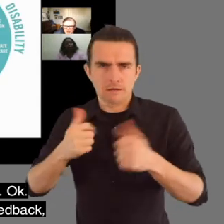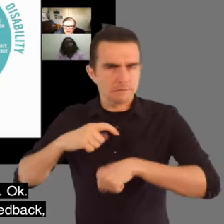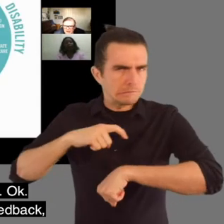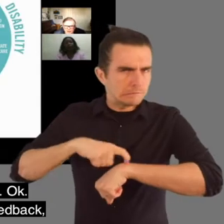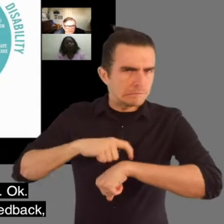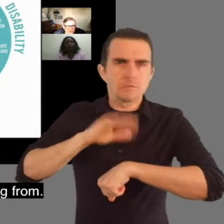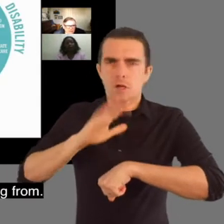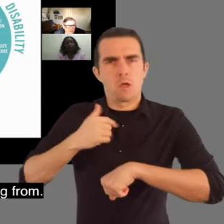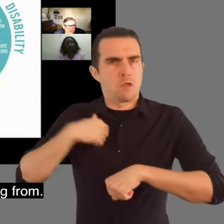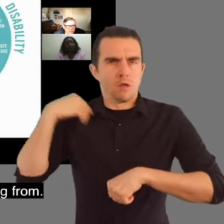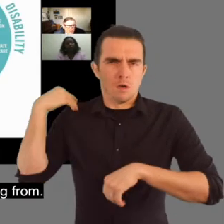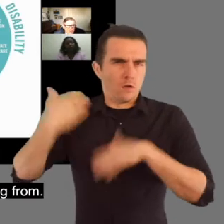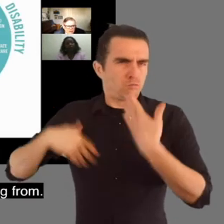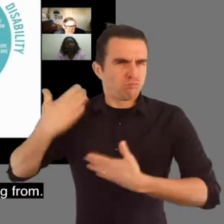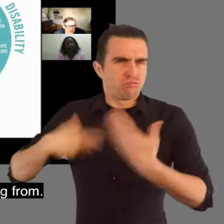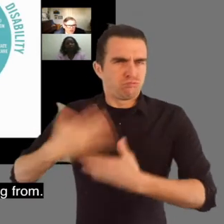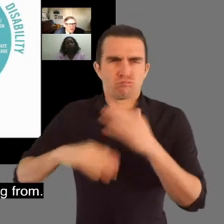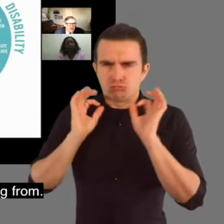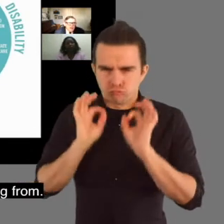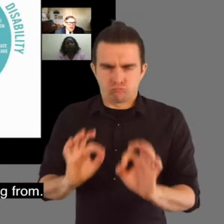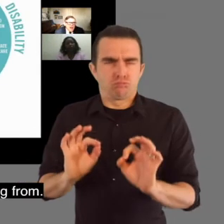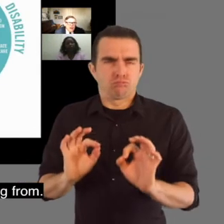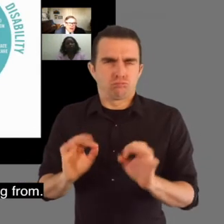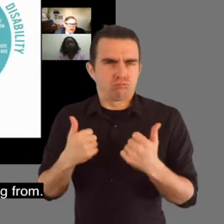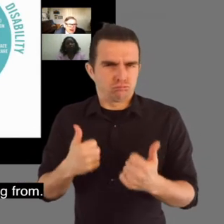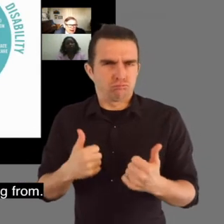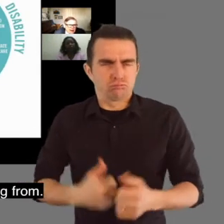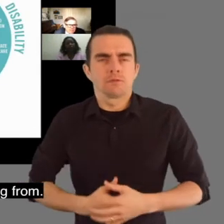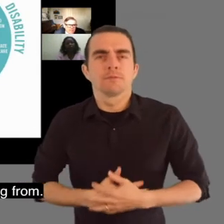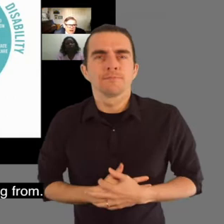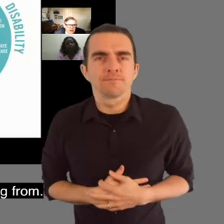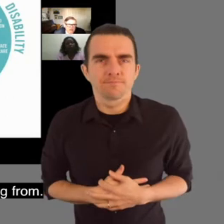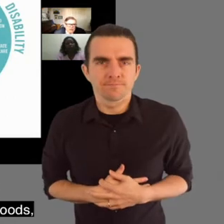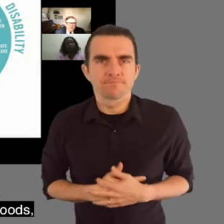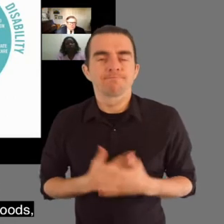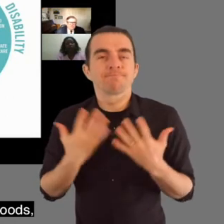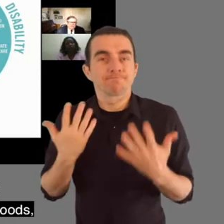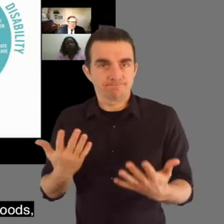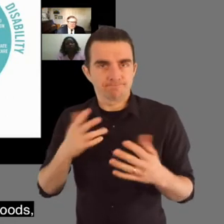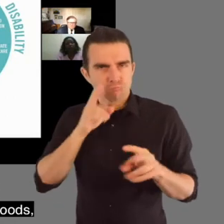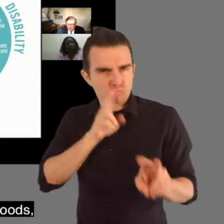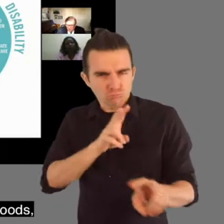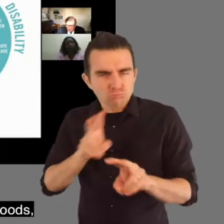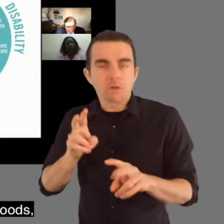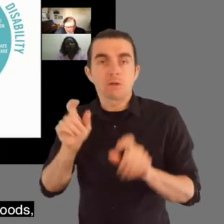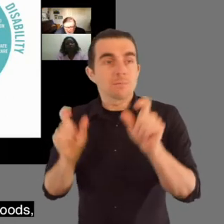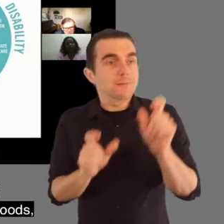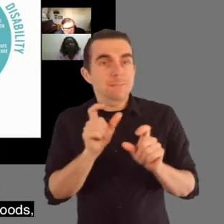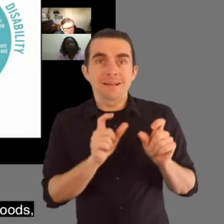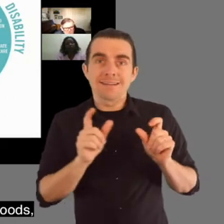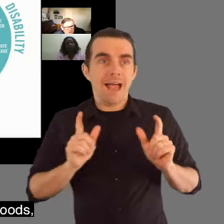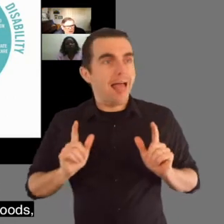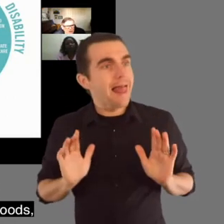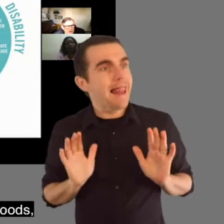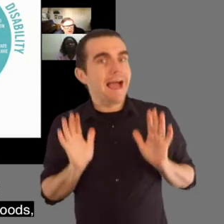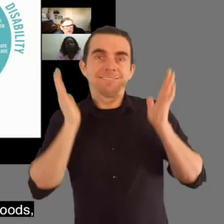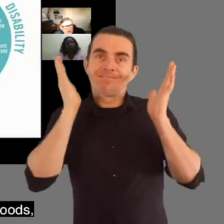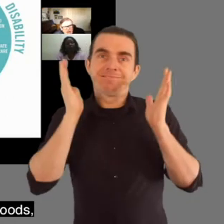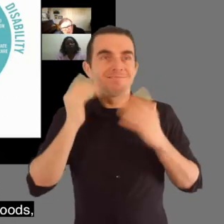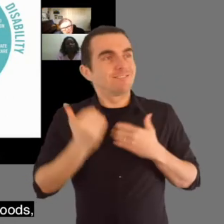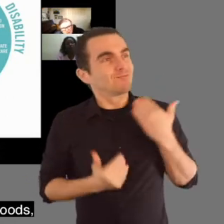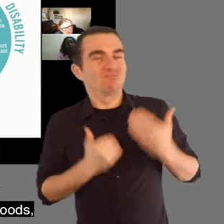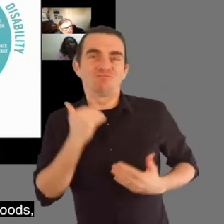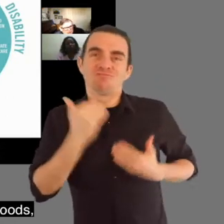feedback. I don't know where that's coming from. Anyway, I'll carry on. So first part really of this module is to